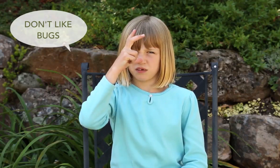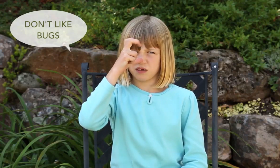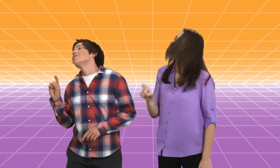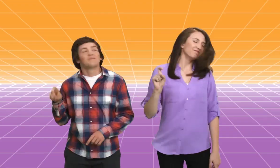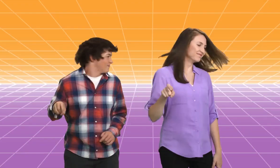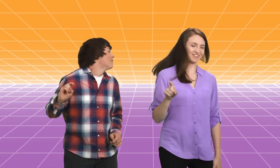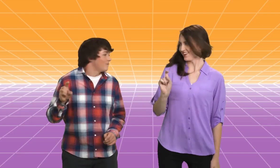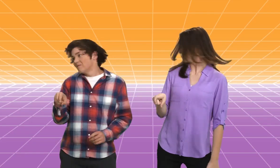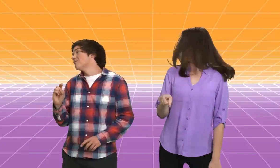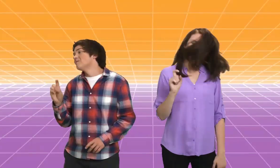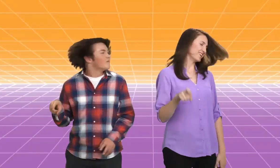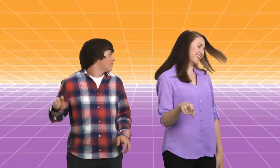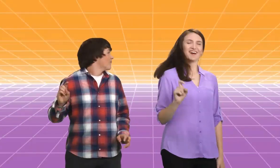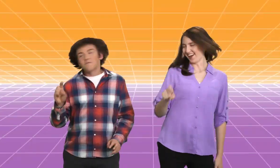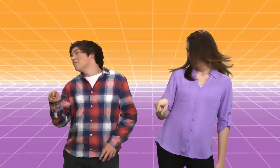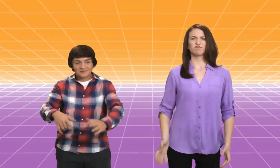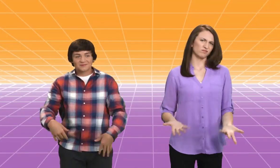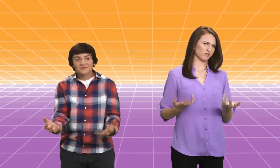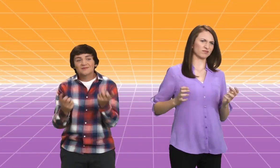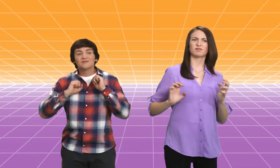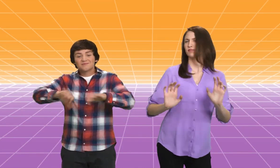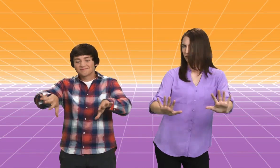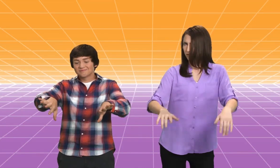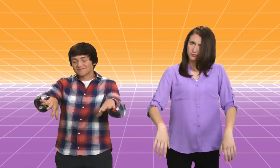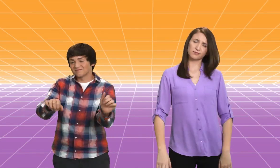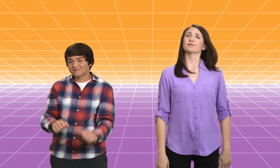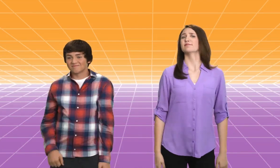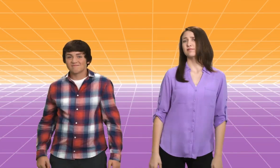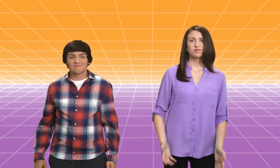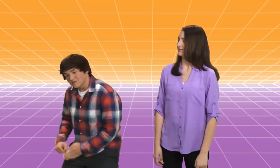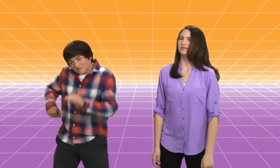I don't need. No, I don't want. And I don't like.